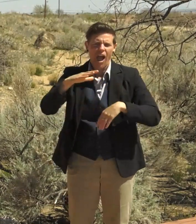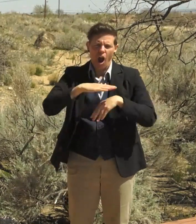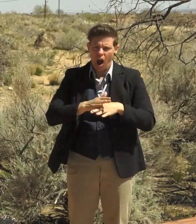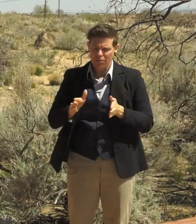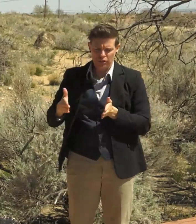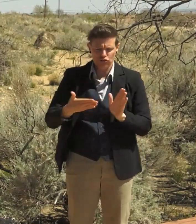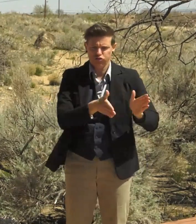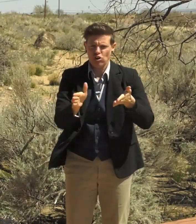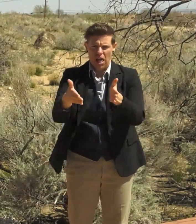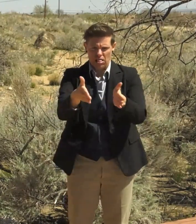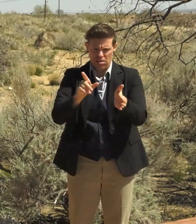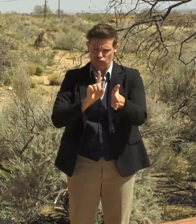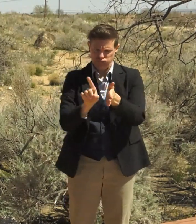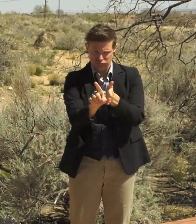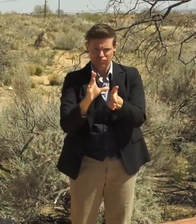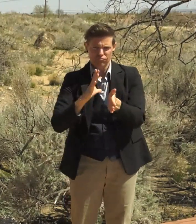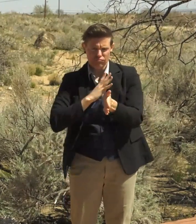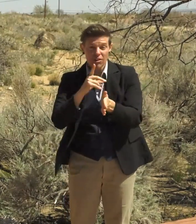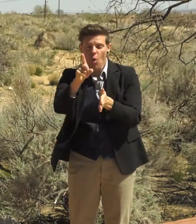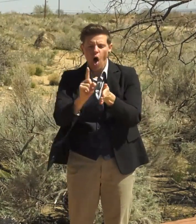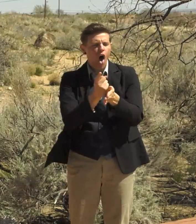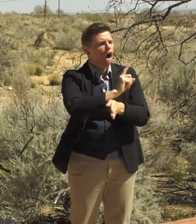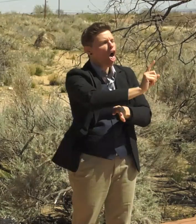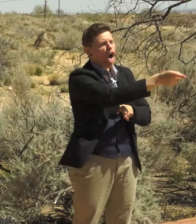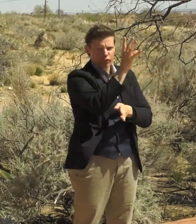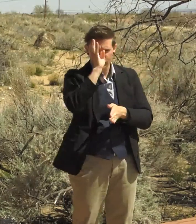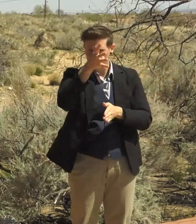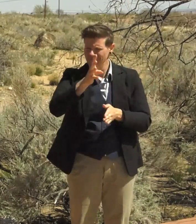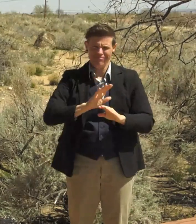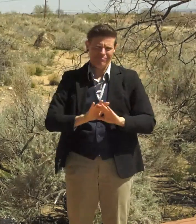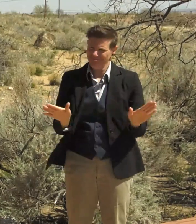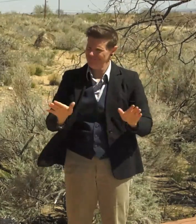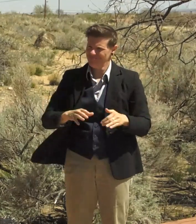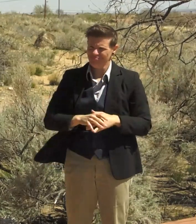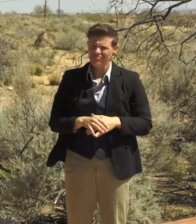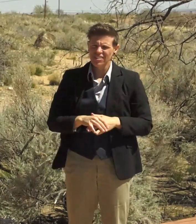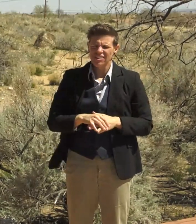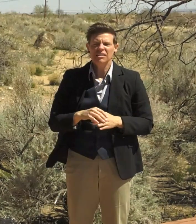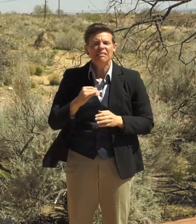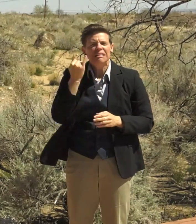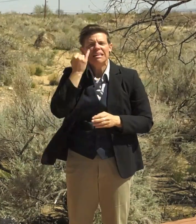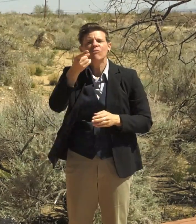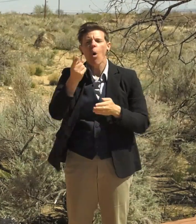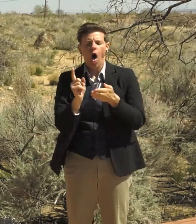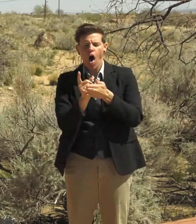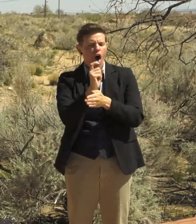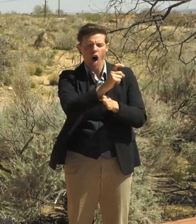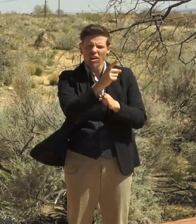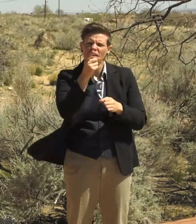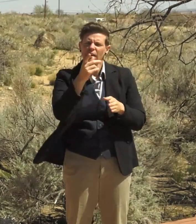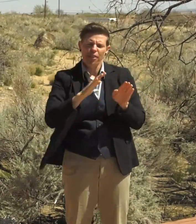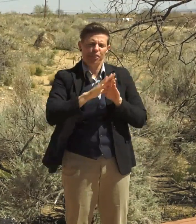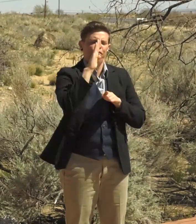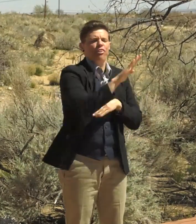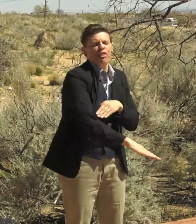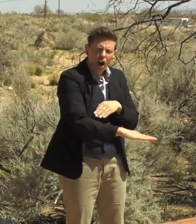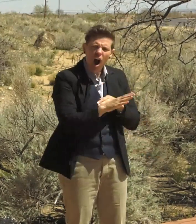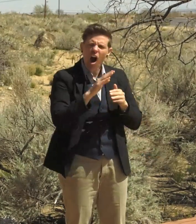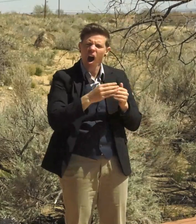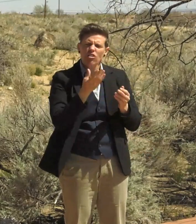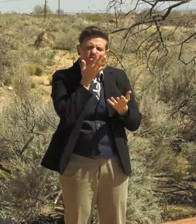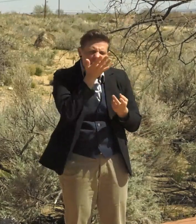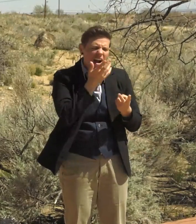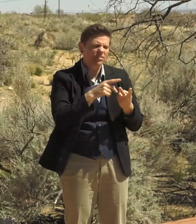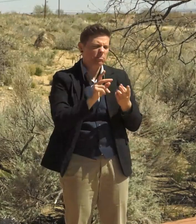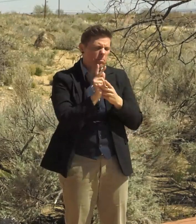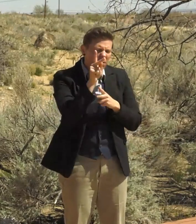and impact to fragile plants and sensitive soils that can easily have soil erosion